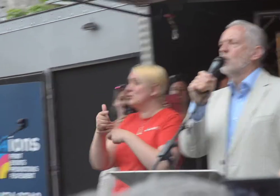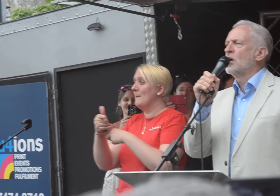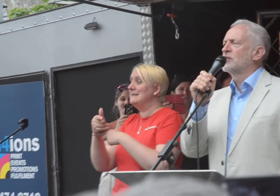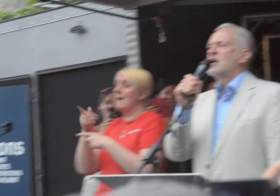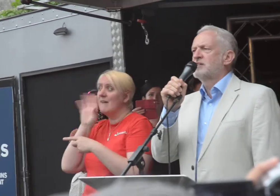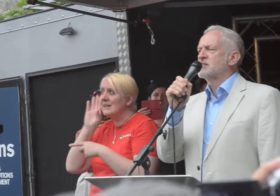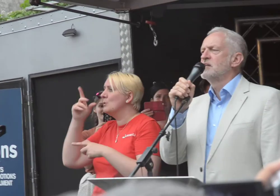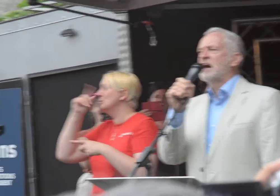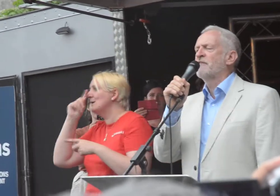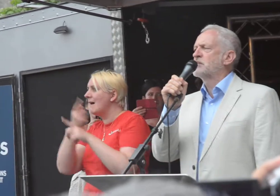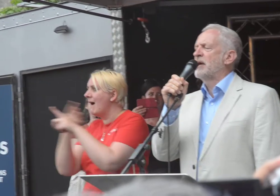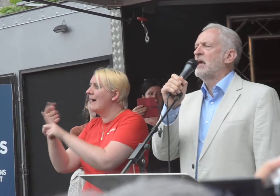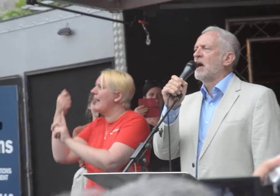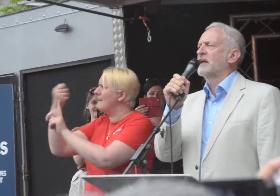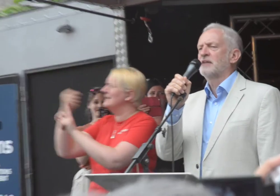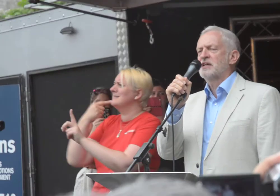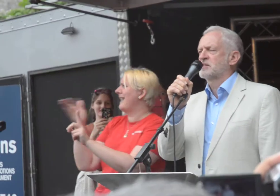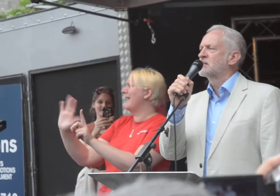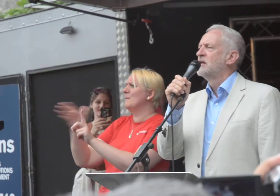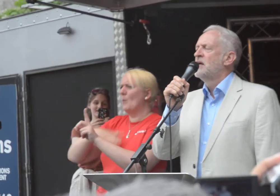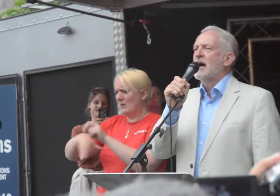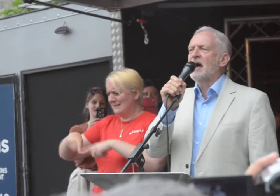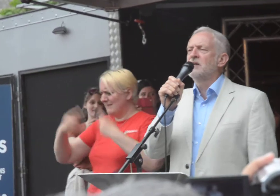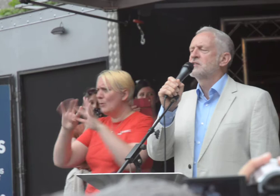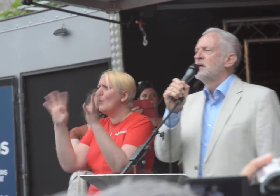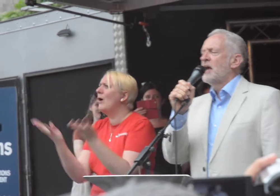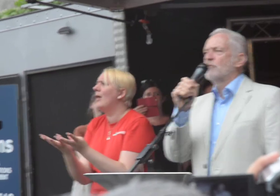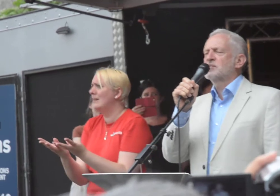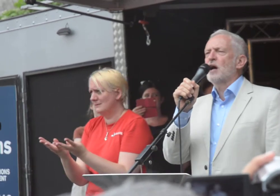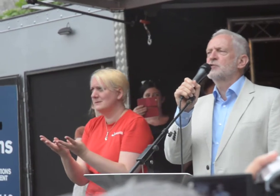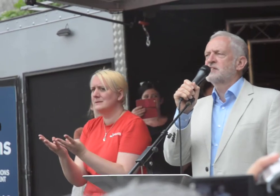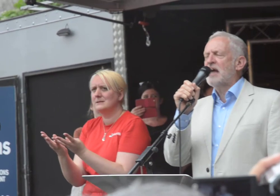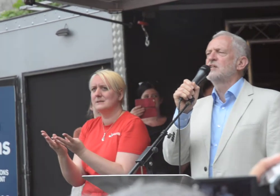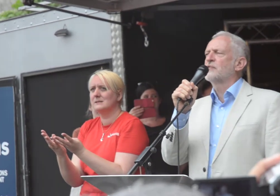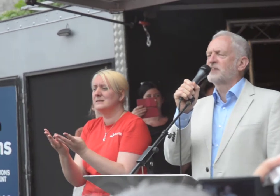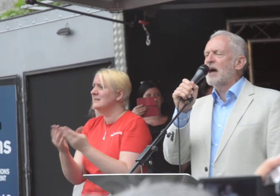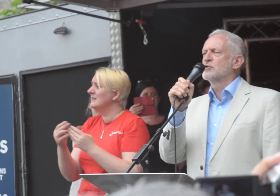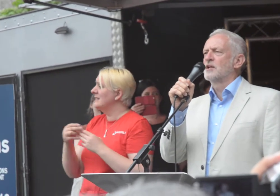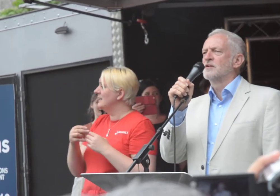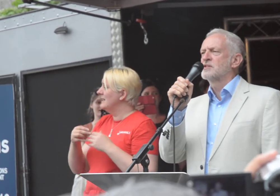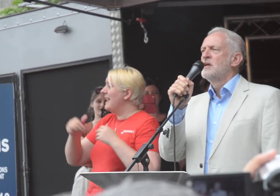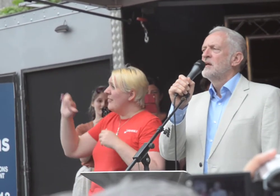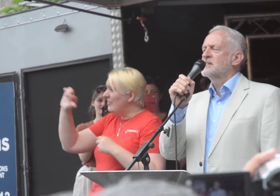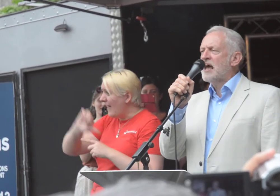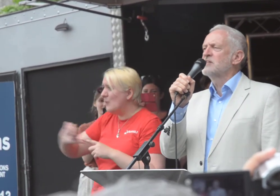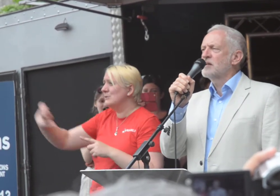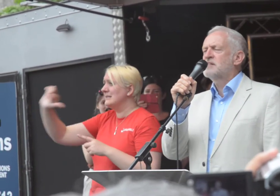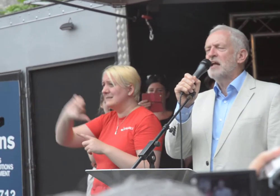the world doesn't have to be like this. And it was those